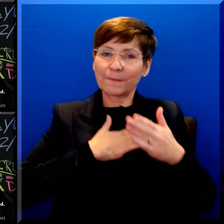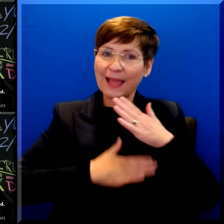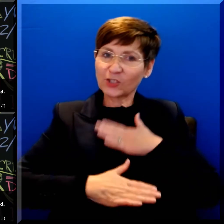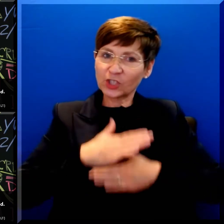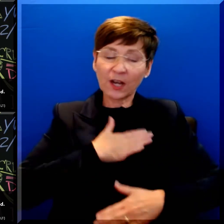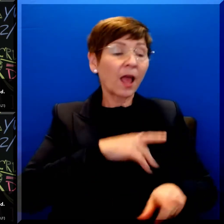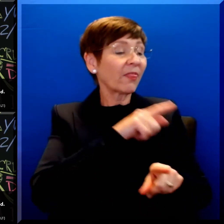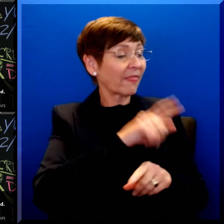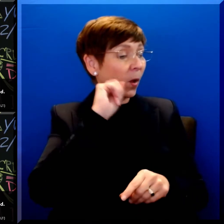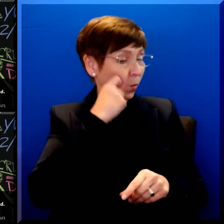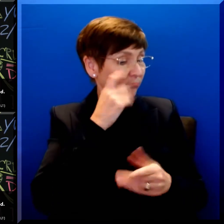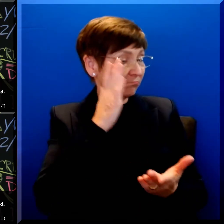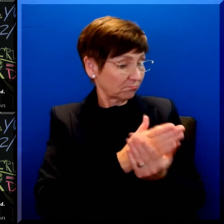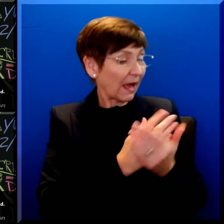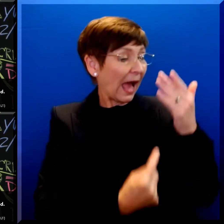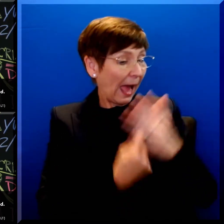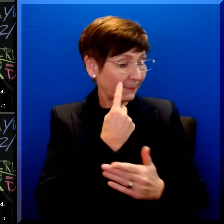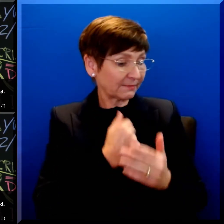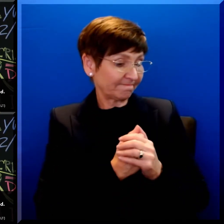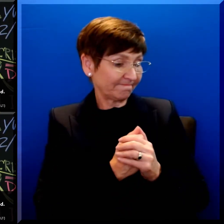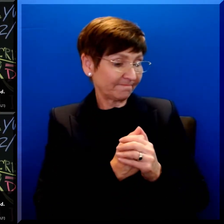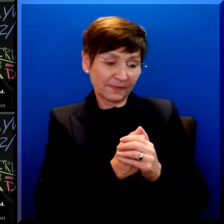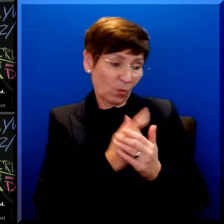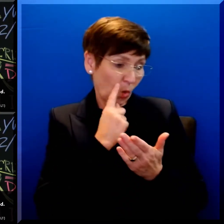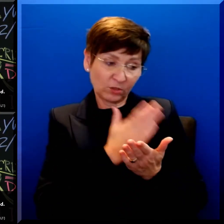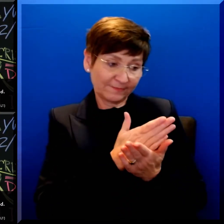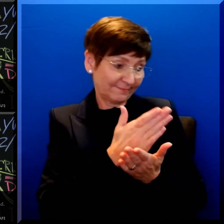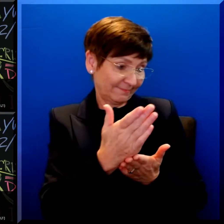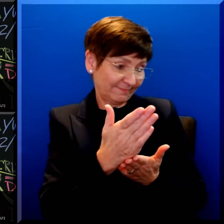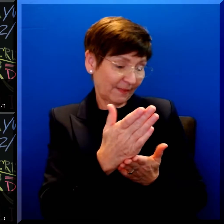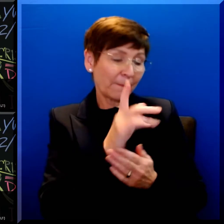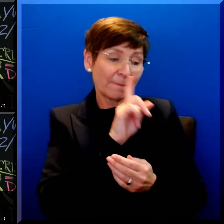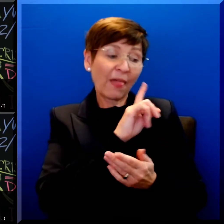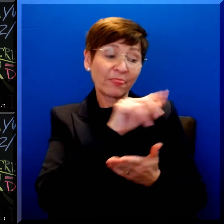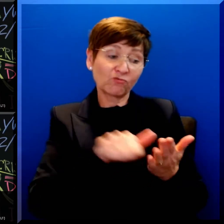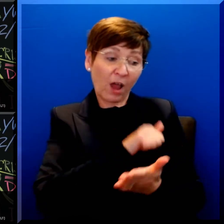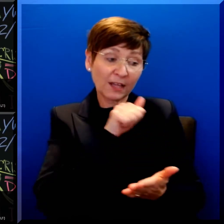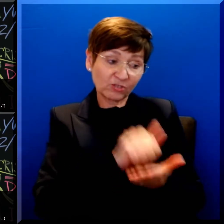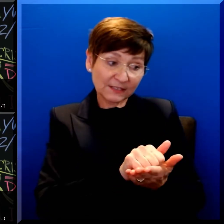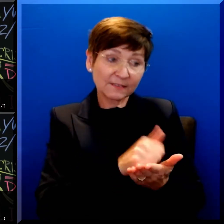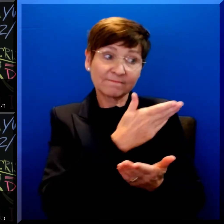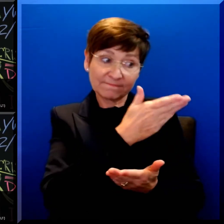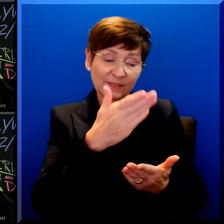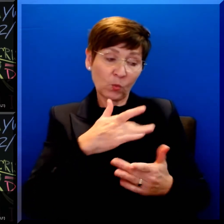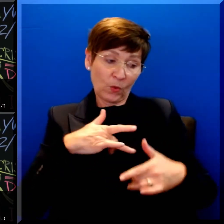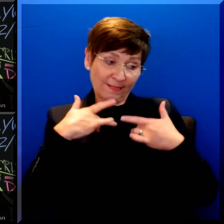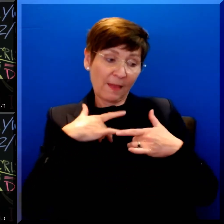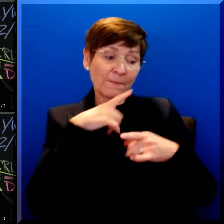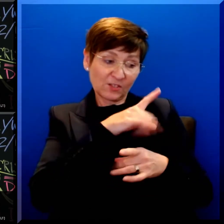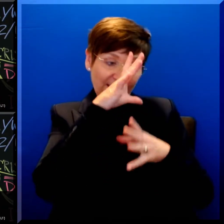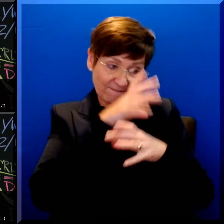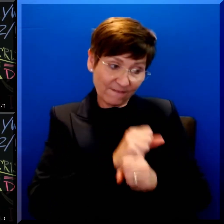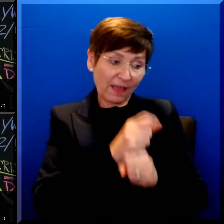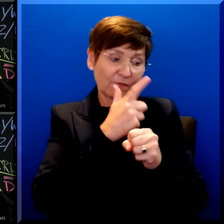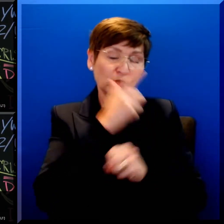patiently, for it will surely take place. It will not be delayed. But the righteous will live by their